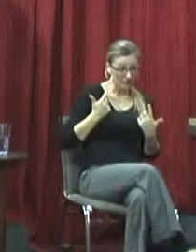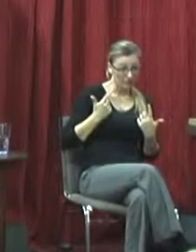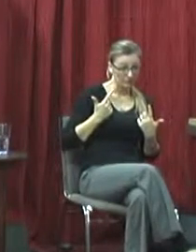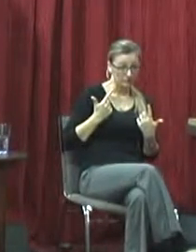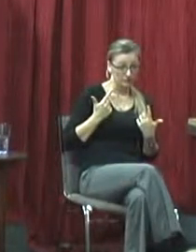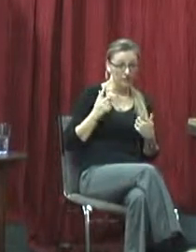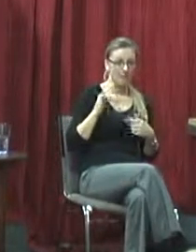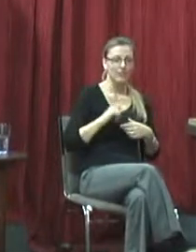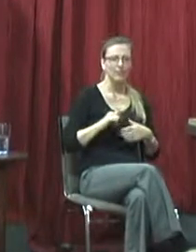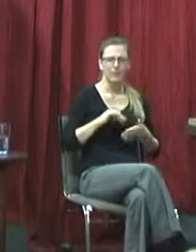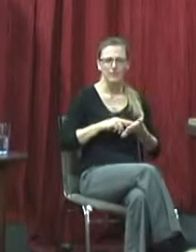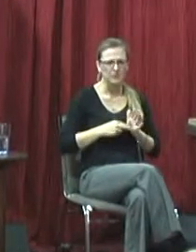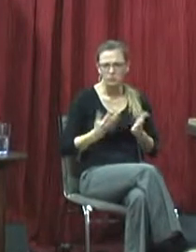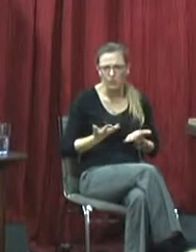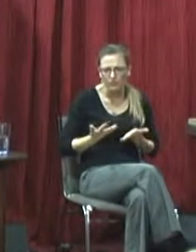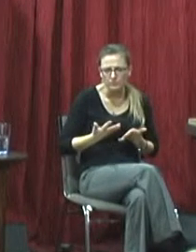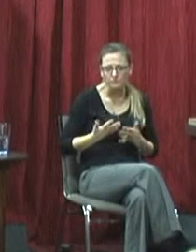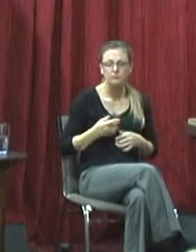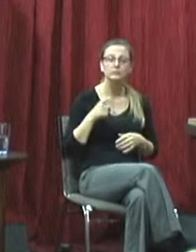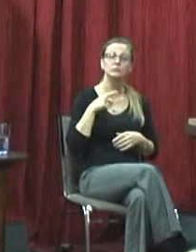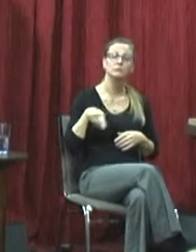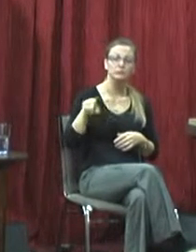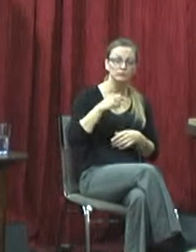boss in charge of your life.